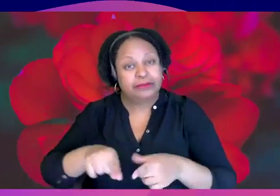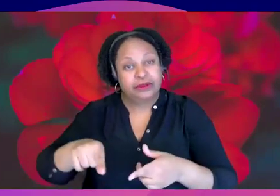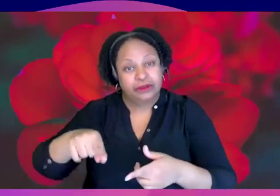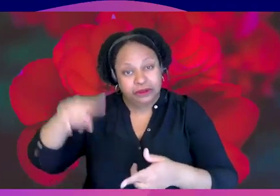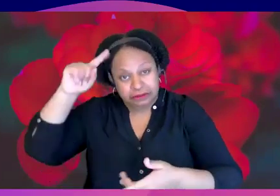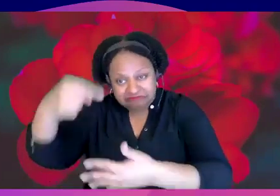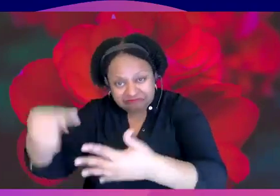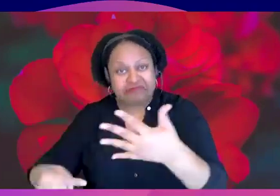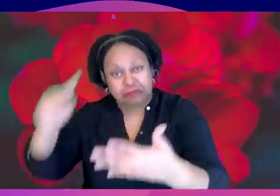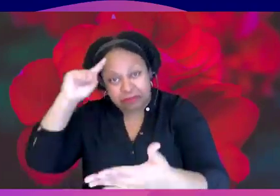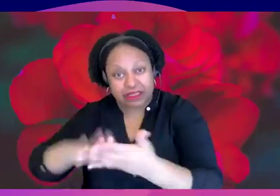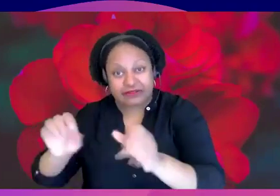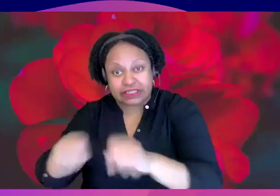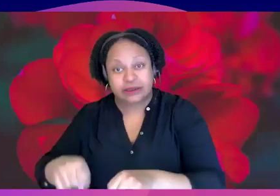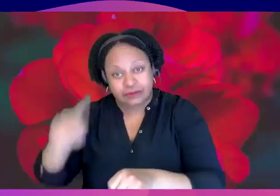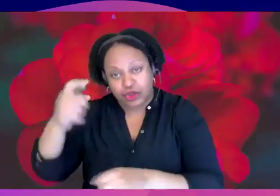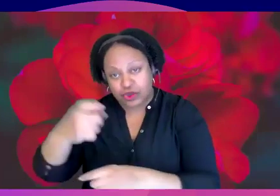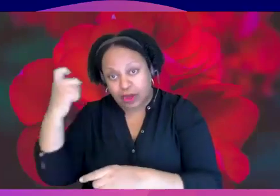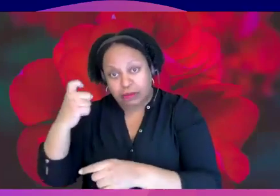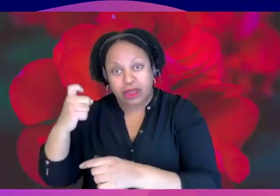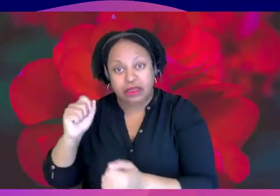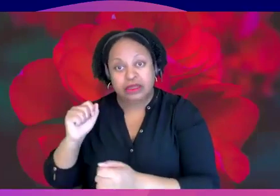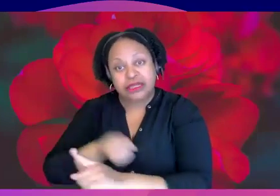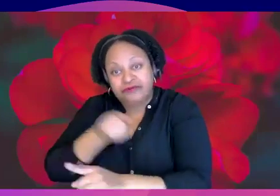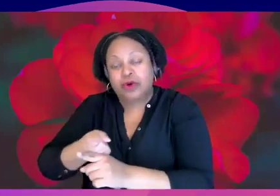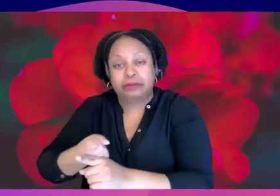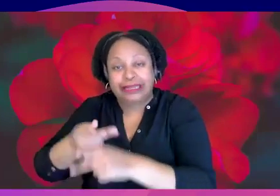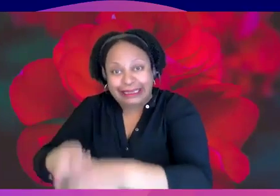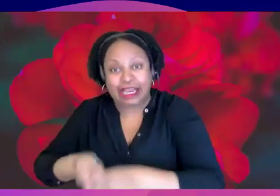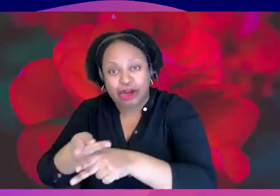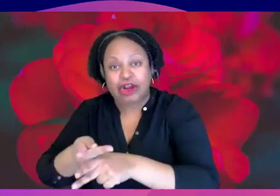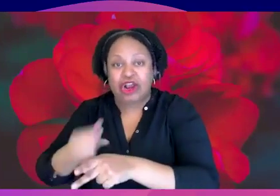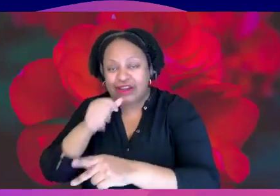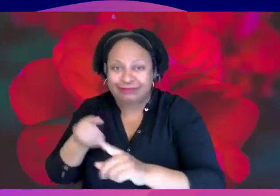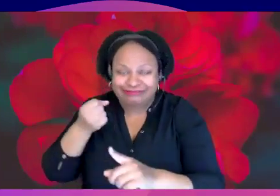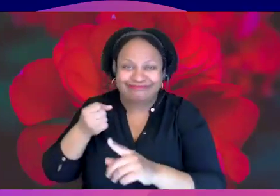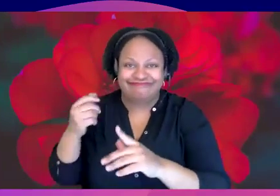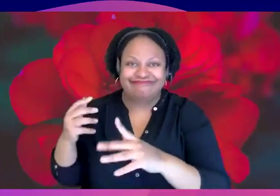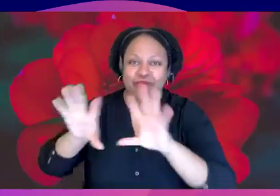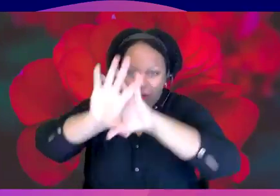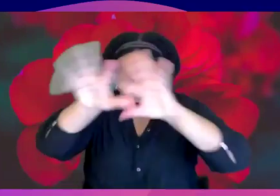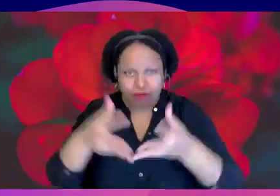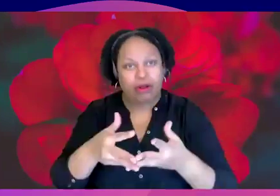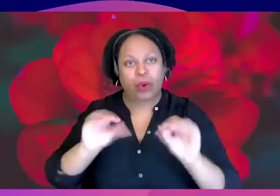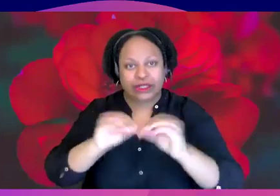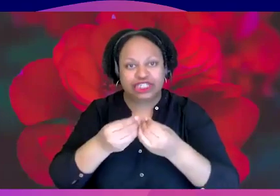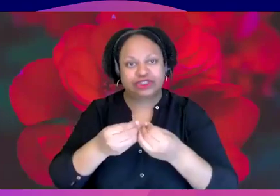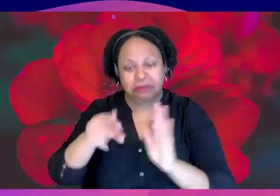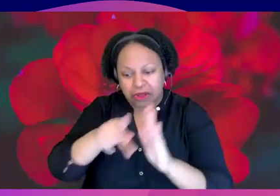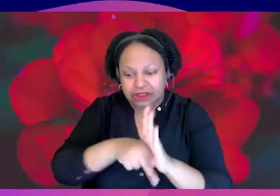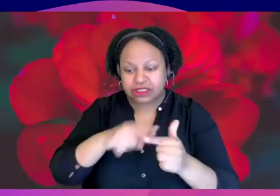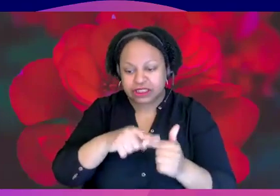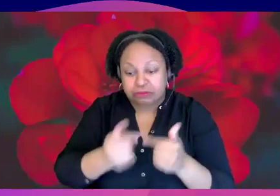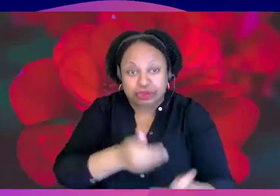trauma-informed care are not embedded within an organization, top to bottom, policies, procedures, the culture, and of course,